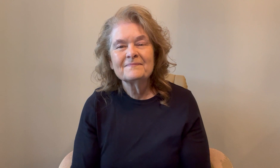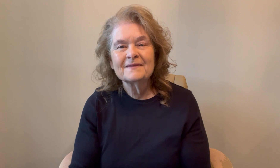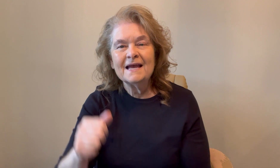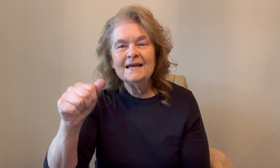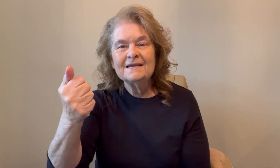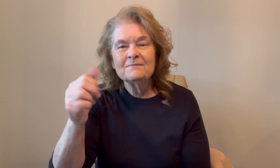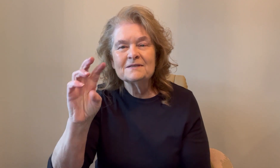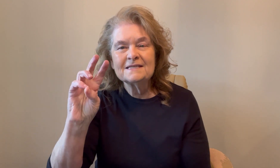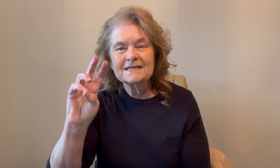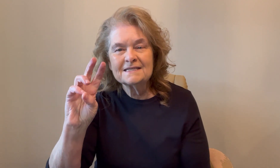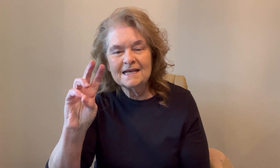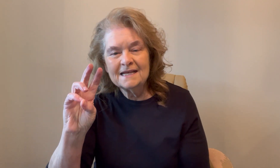Okay, number 16.